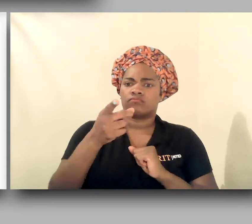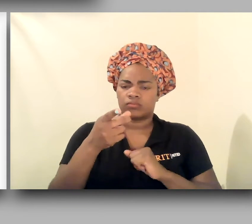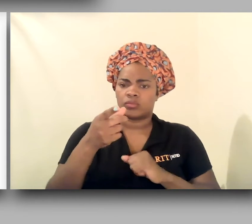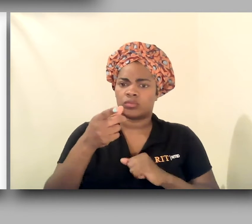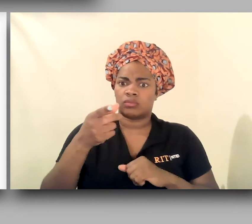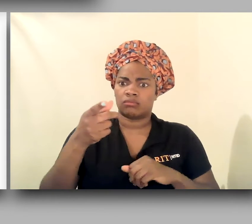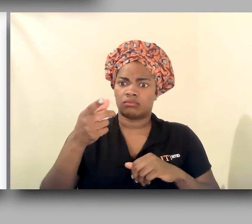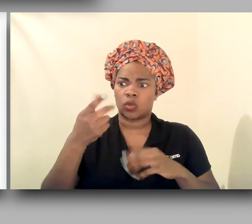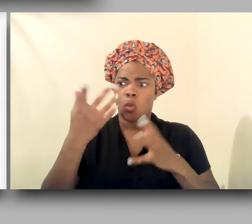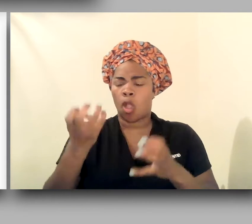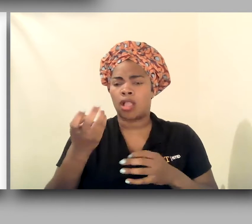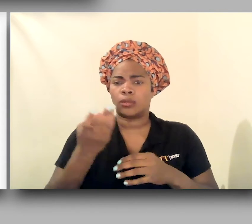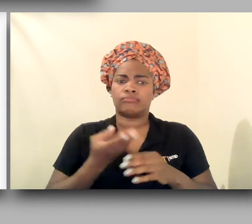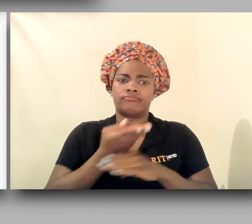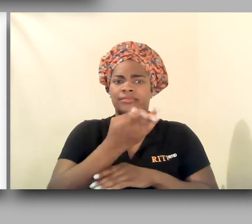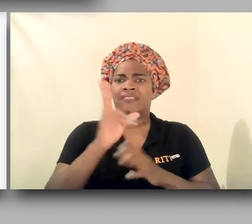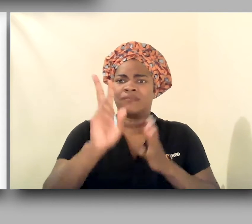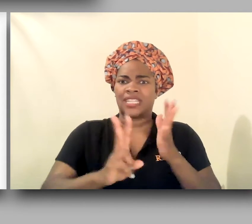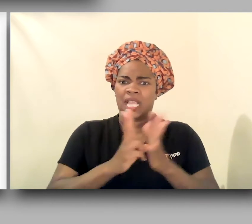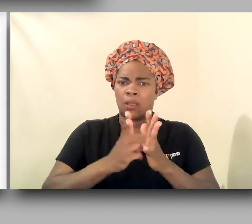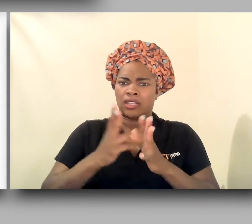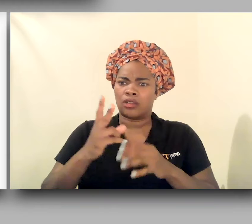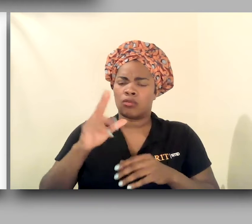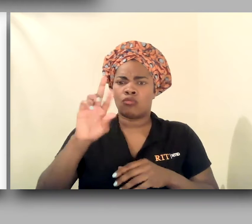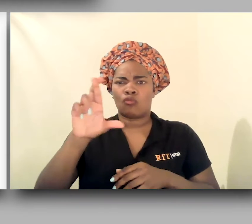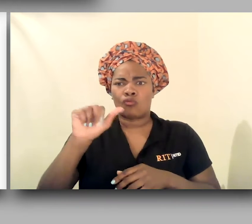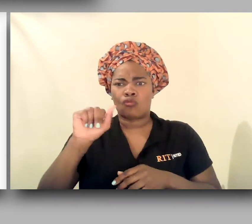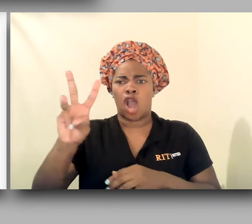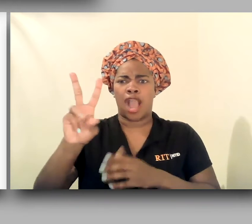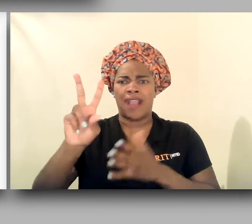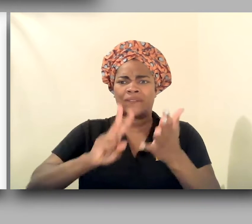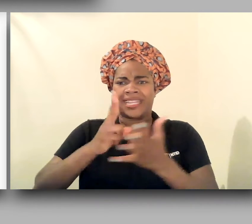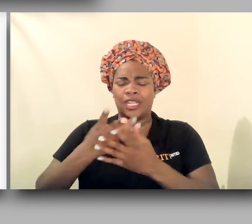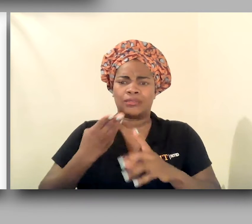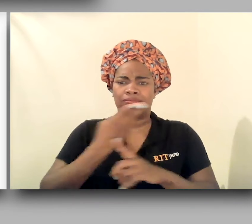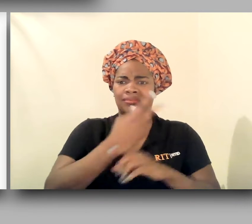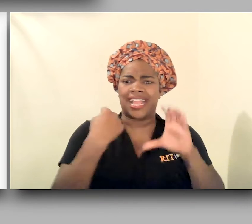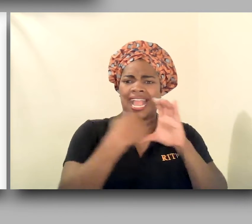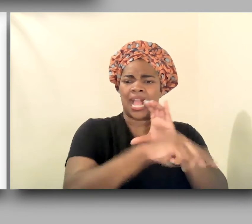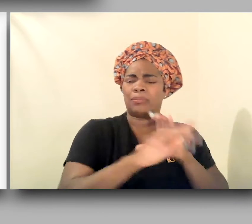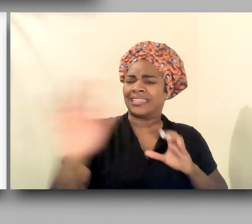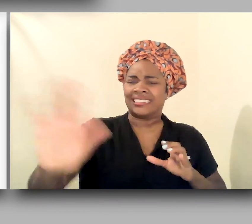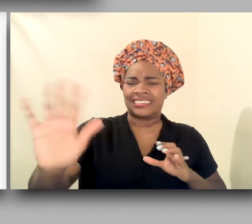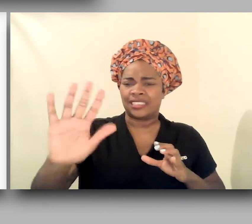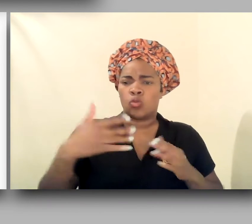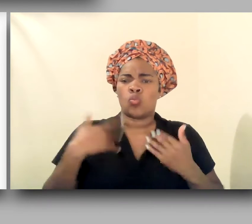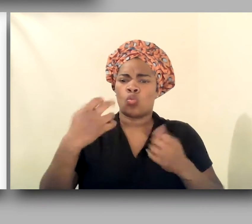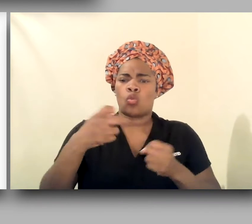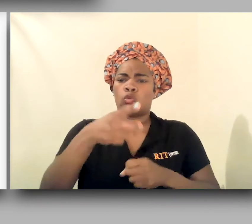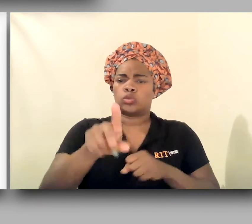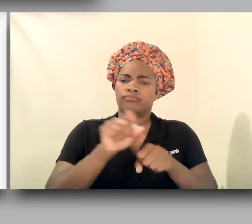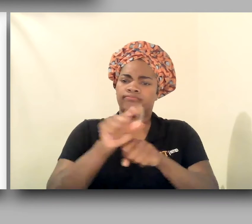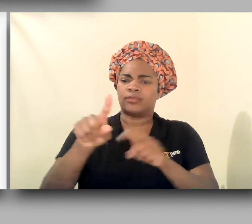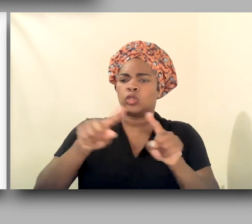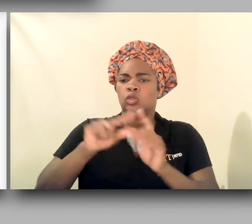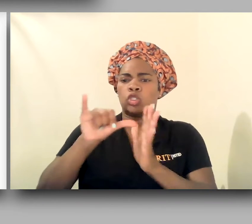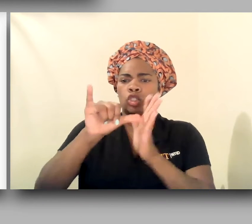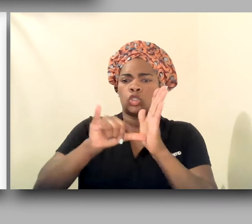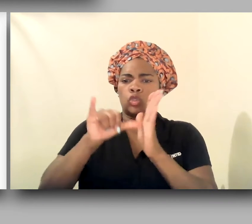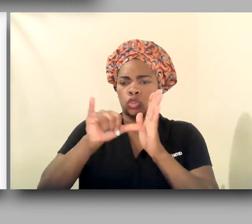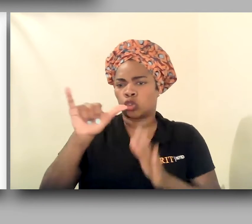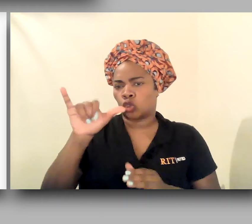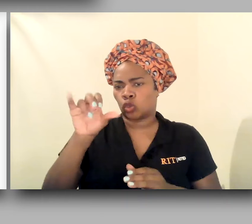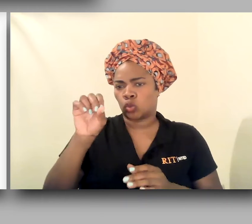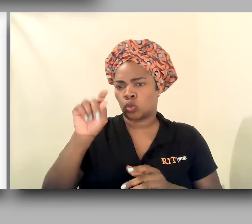So we want to have you do want to send a raw video to us. Please upload it to YouTube,